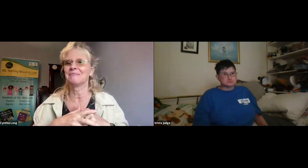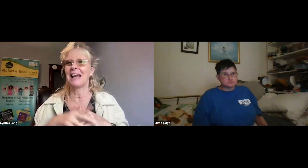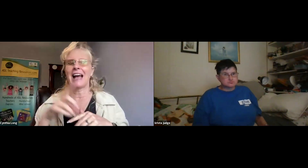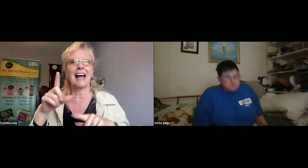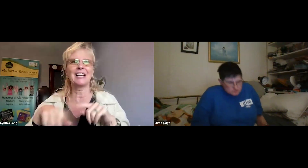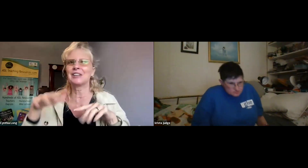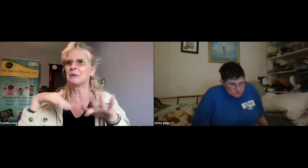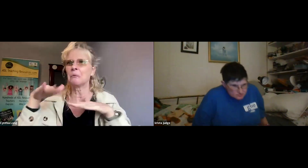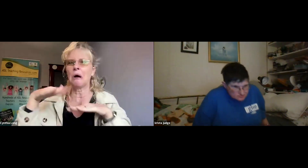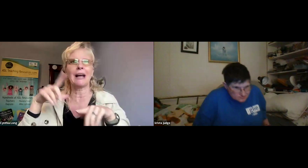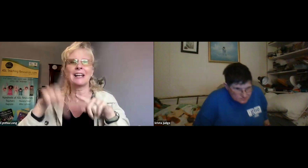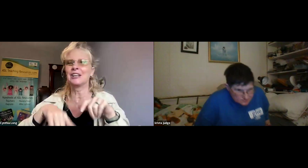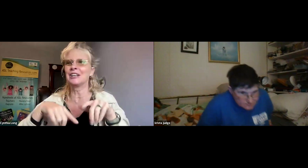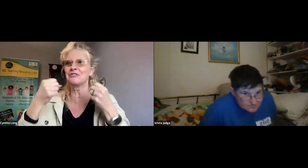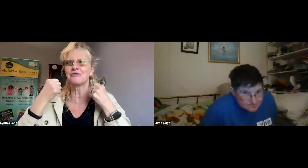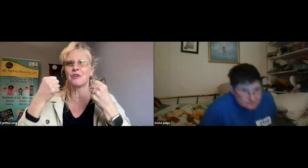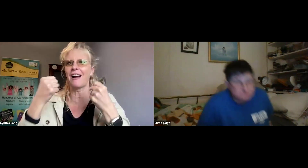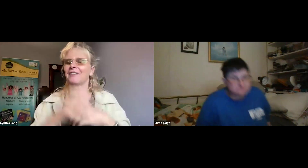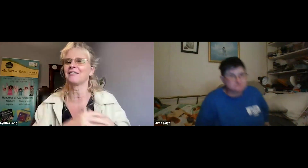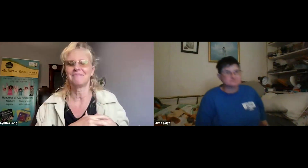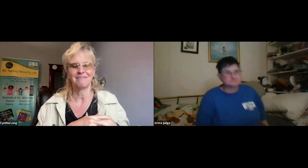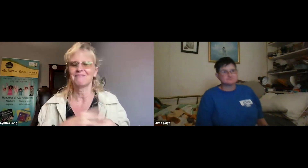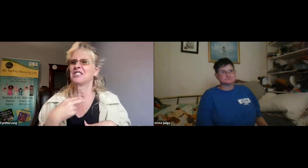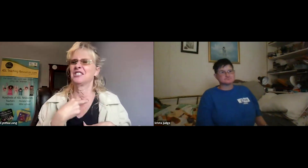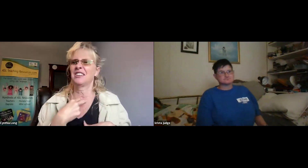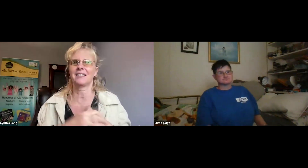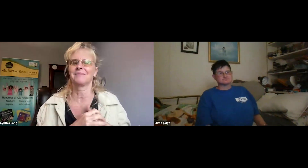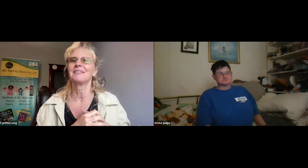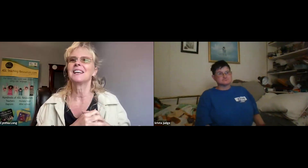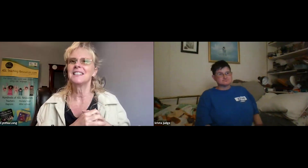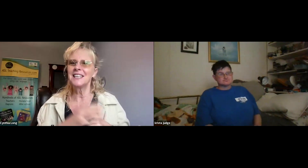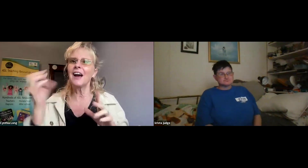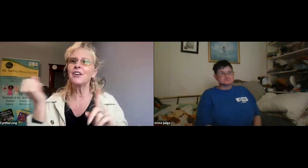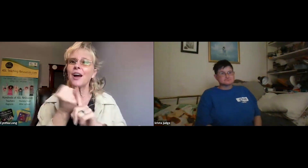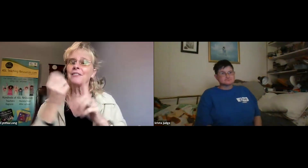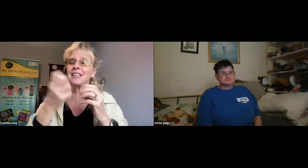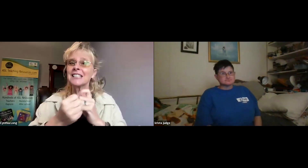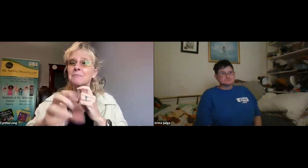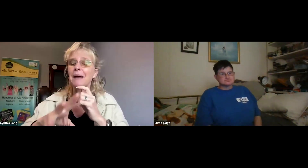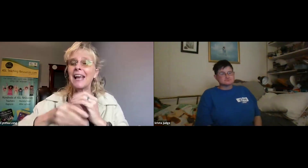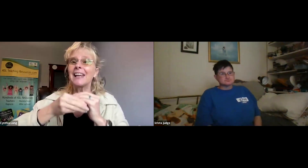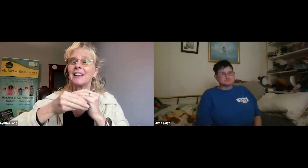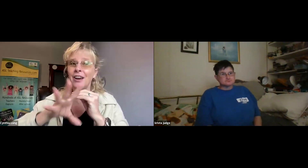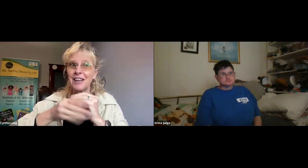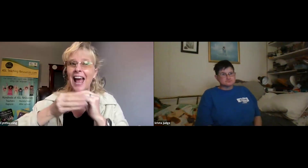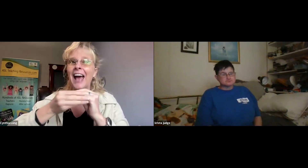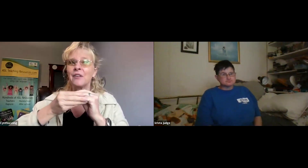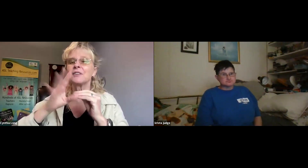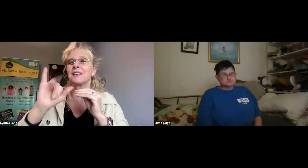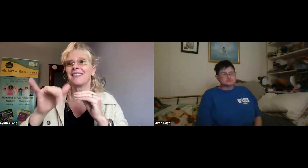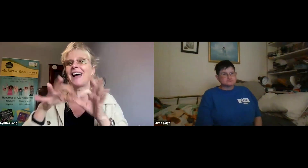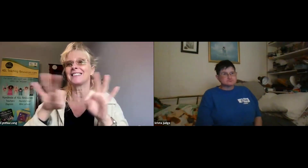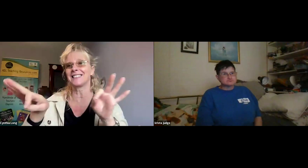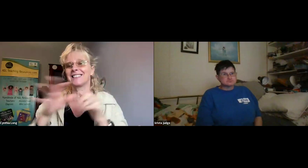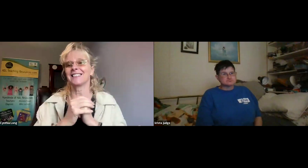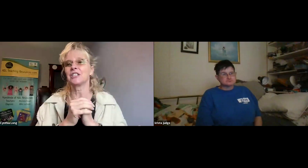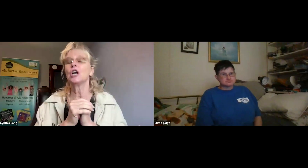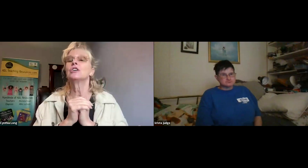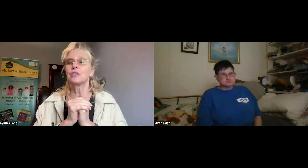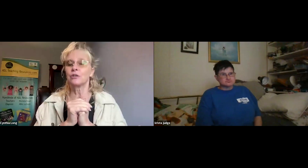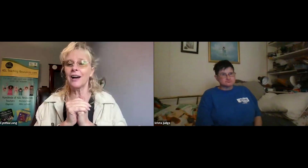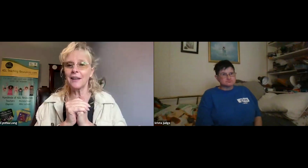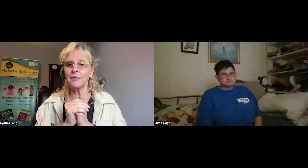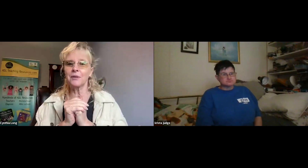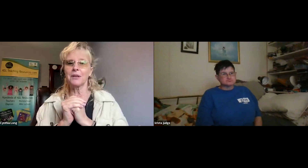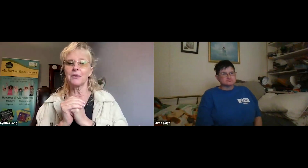leave. I couldn't walk. I couldn't drive. Stuck. See how you have to expand? You have to add on to that